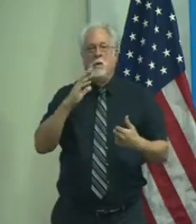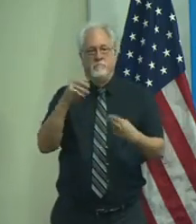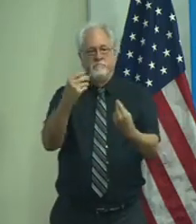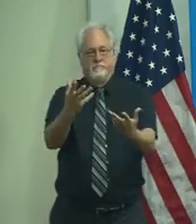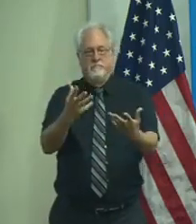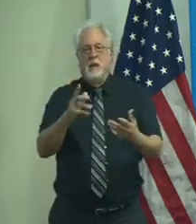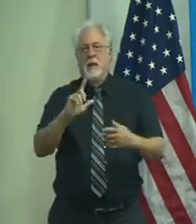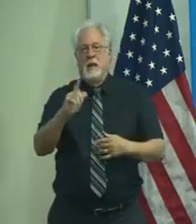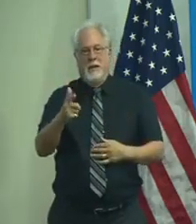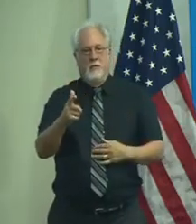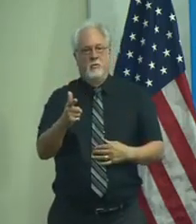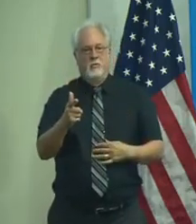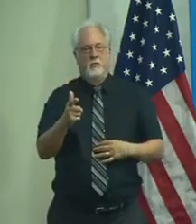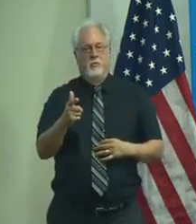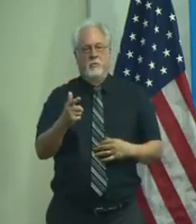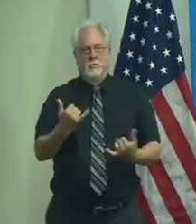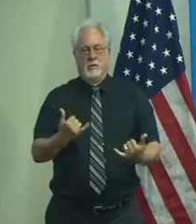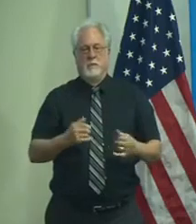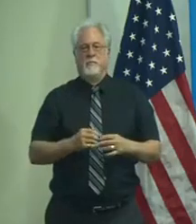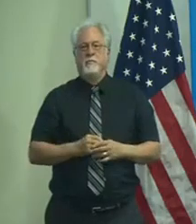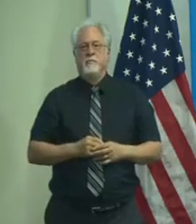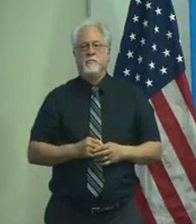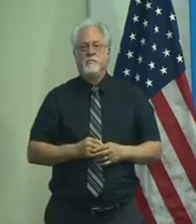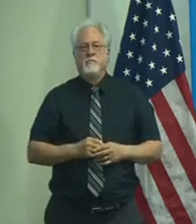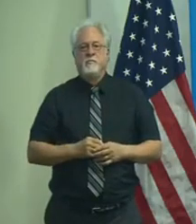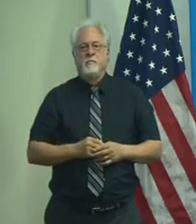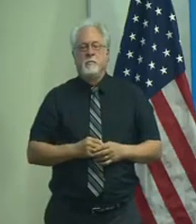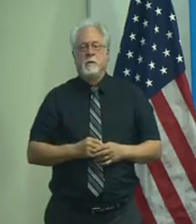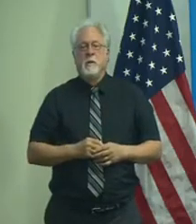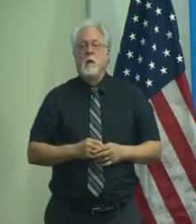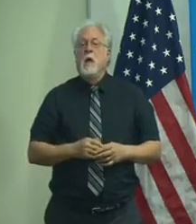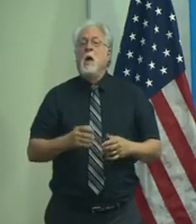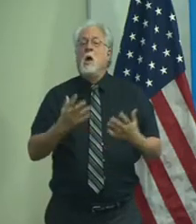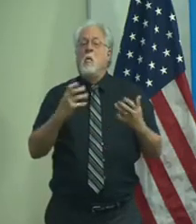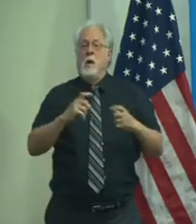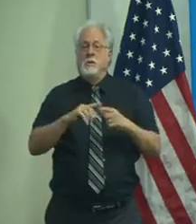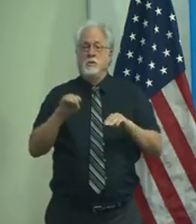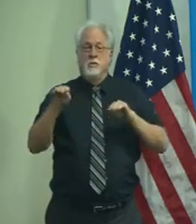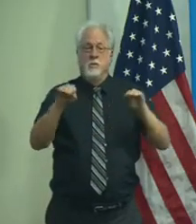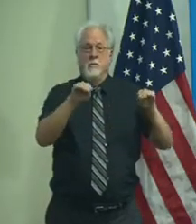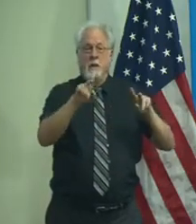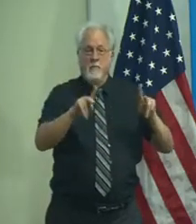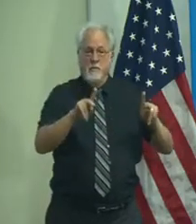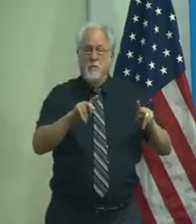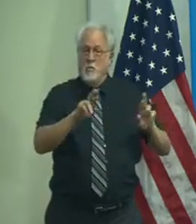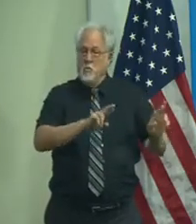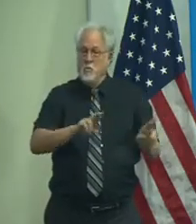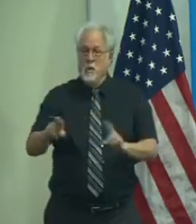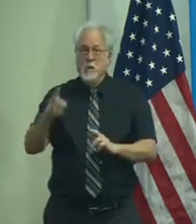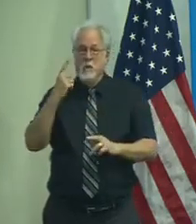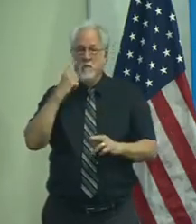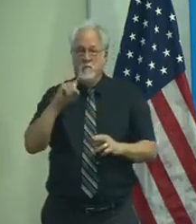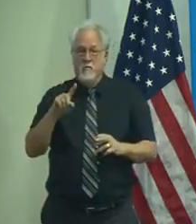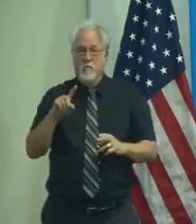a little bit later today. But we do want to remind people that as you prepare for